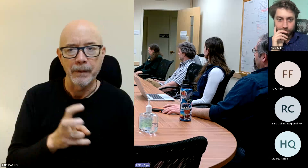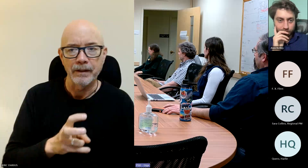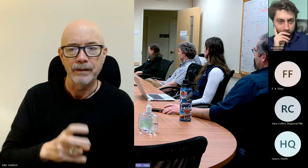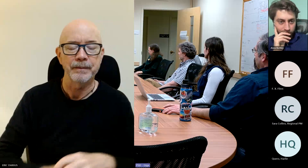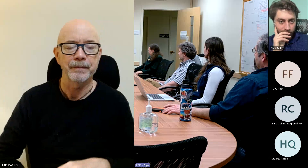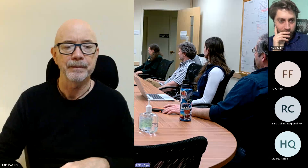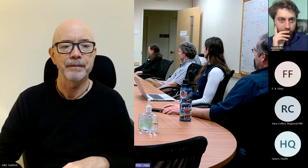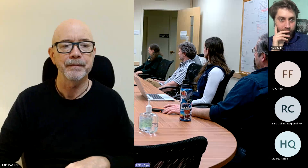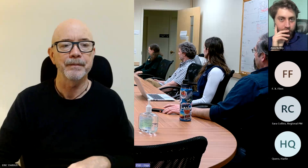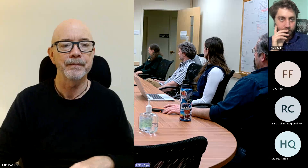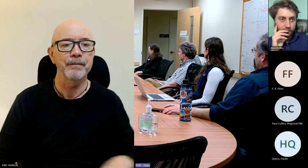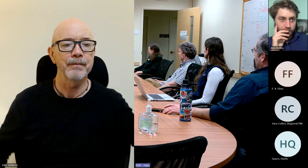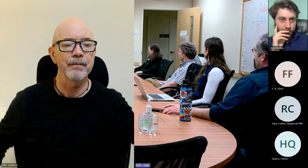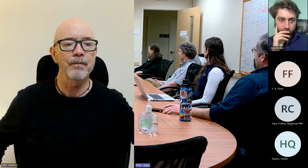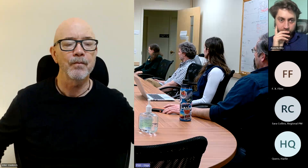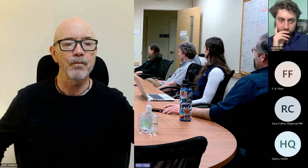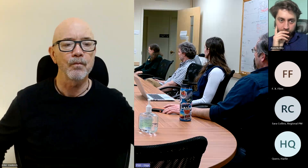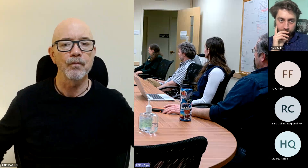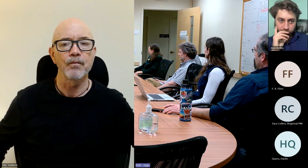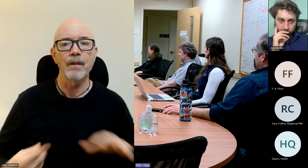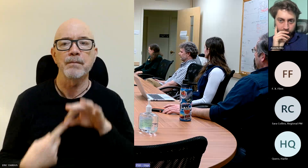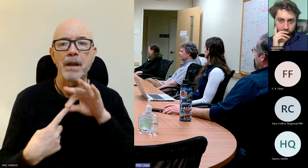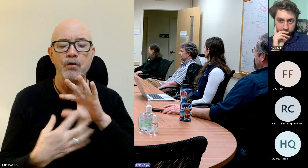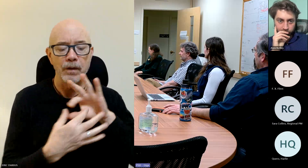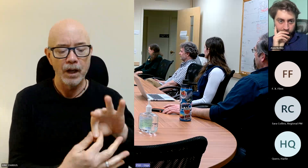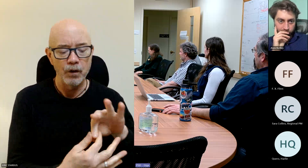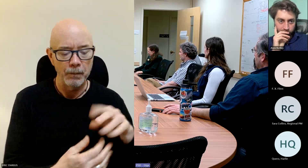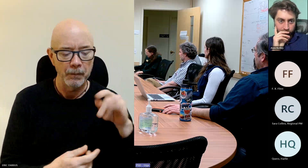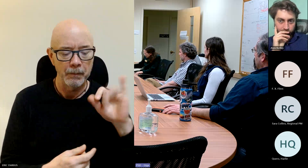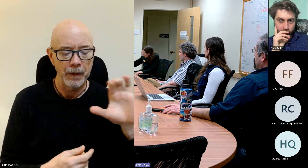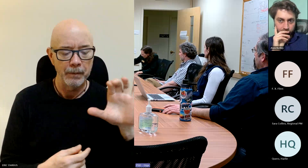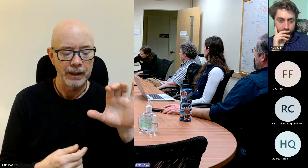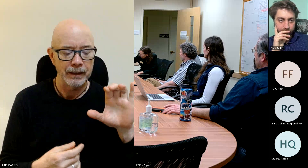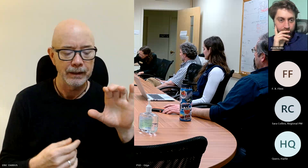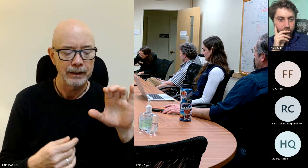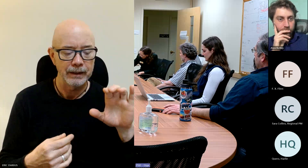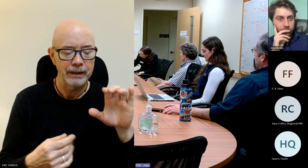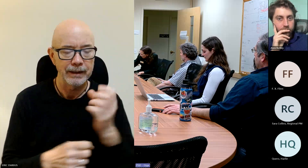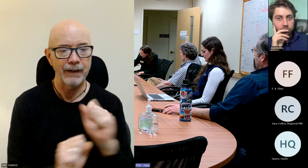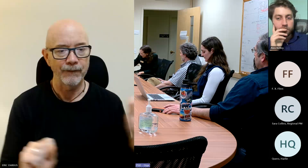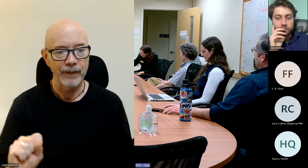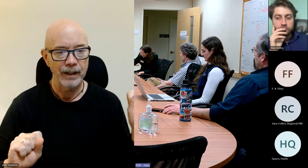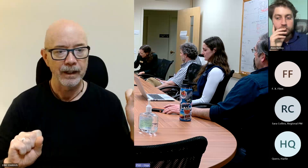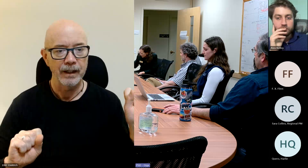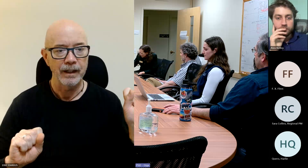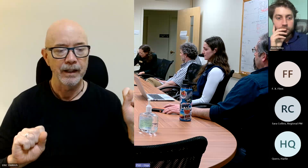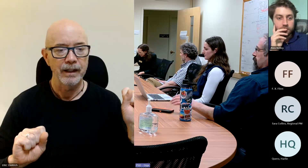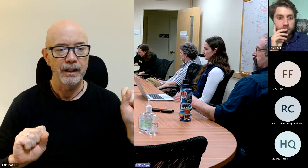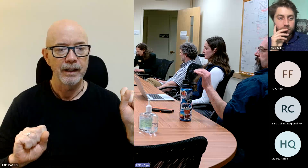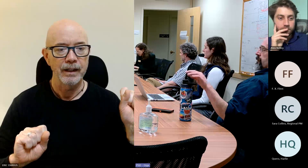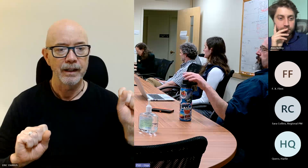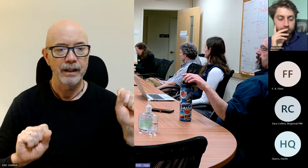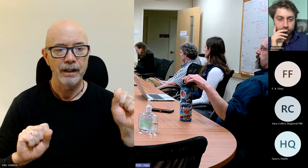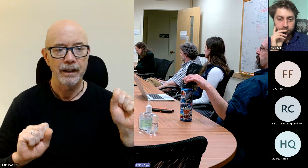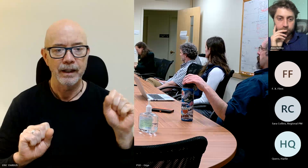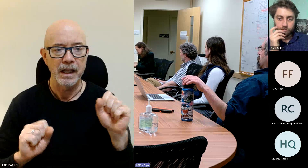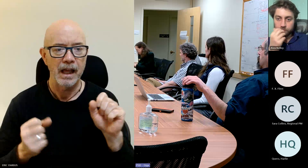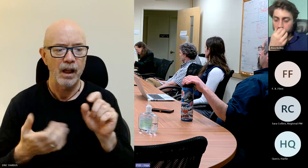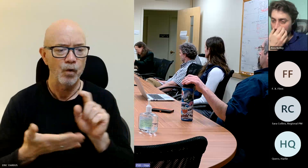especially regarding the public safety. The Public Safety Communications Task Force met today. They've been meeting almost weekly or